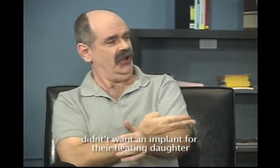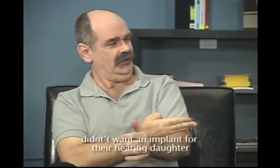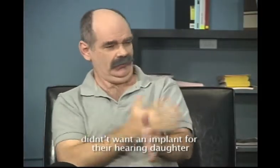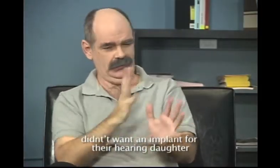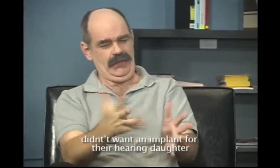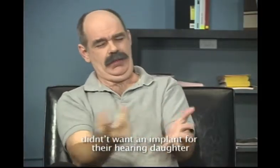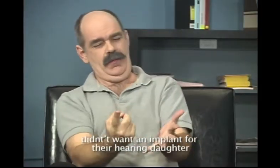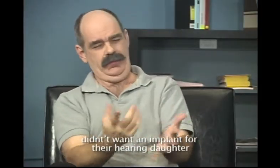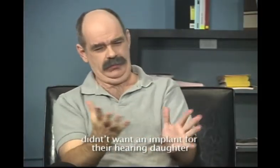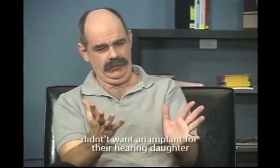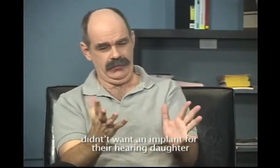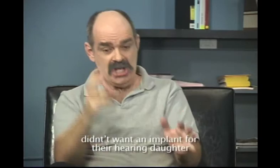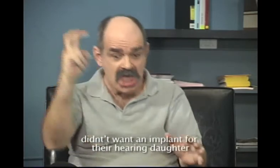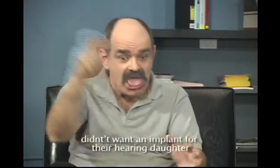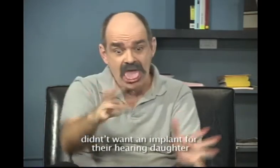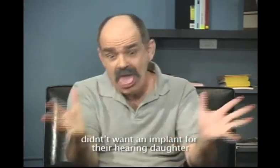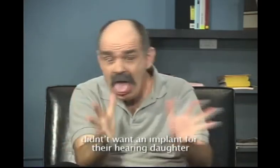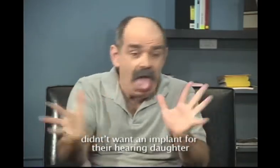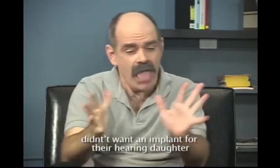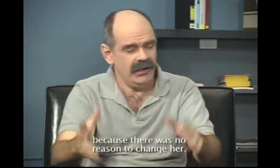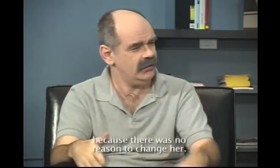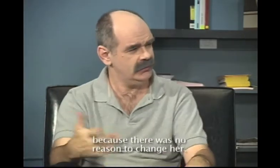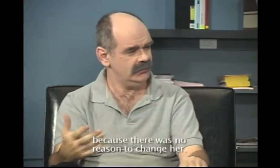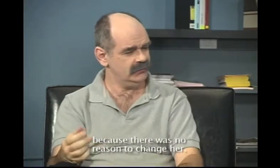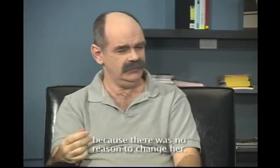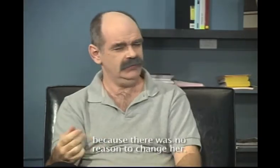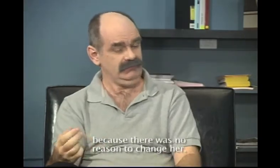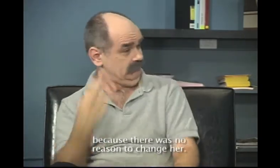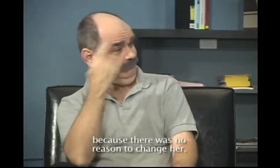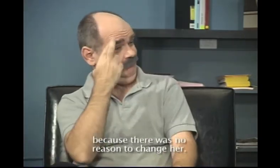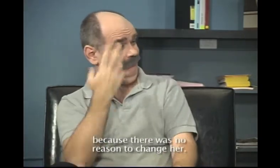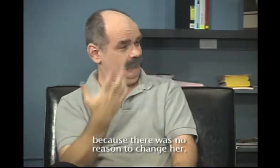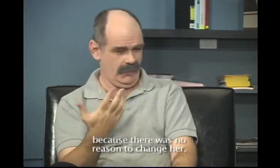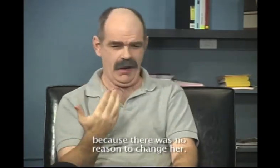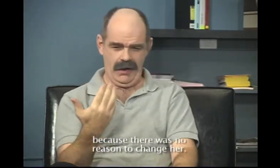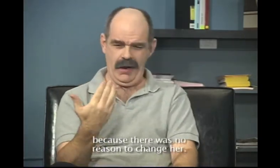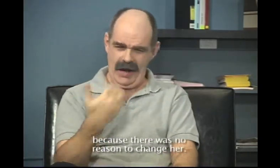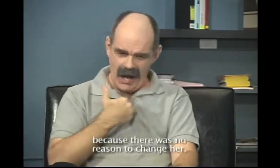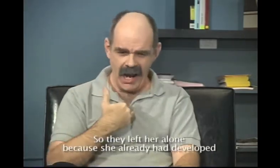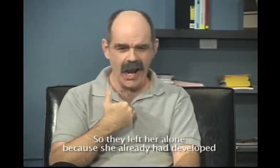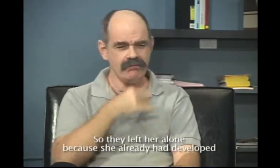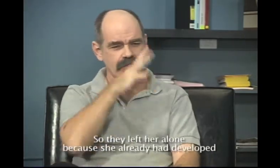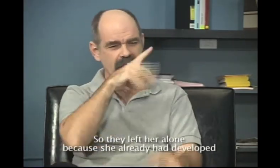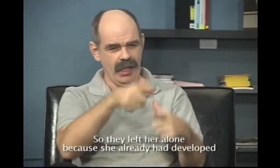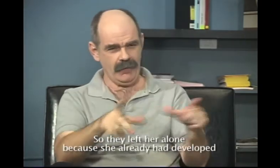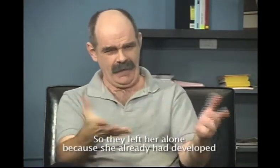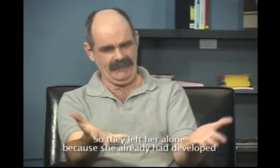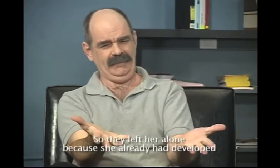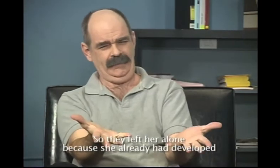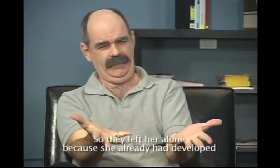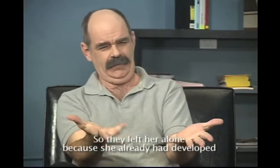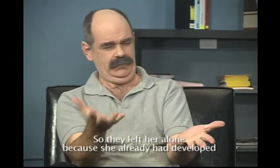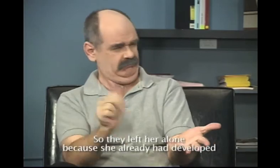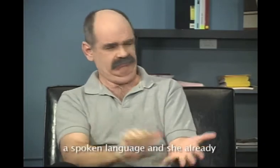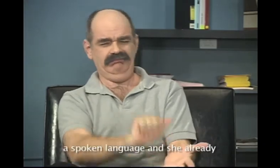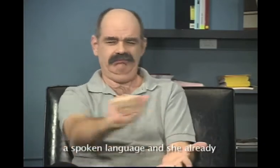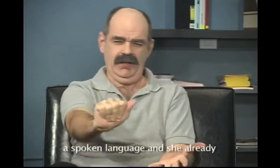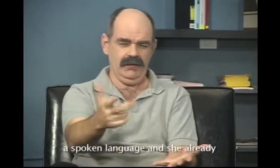daughter because there was no reason to change her. So they left her alone because she already developed a spoken language and she